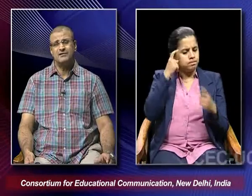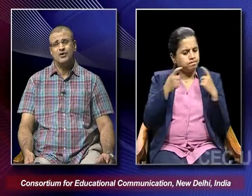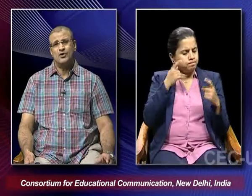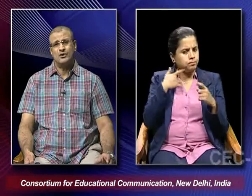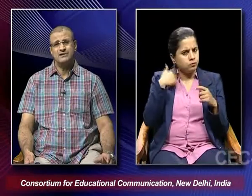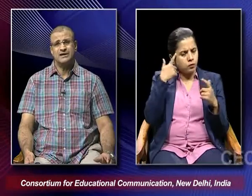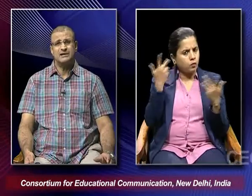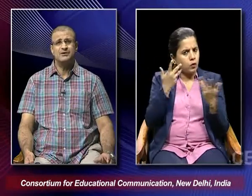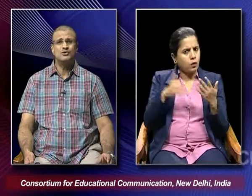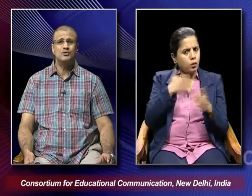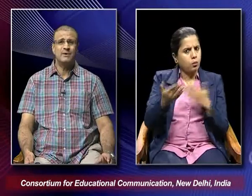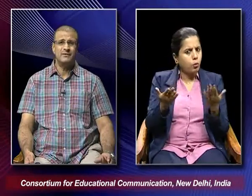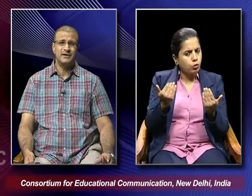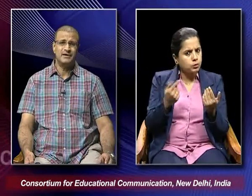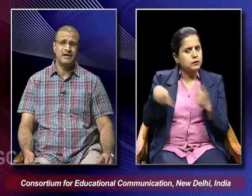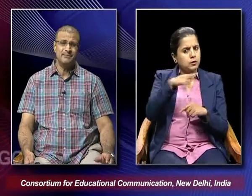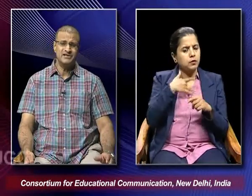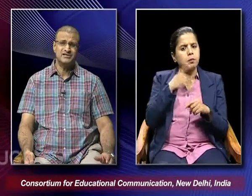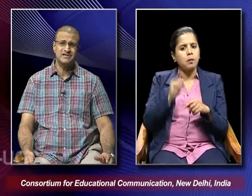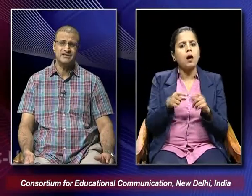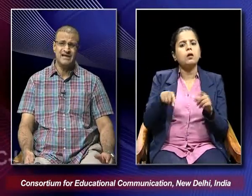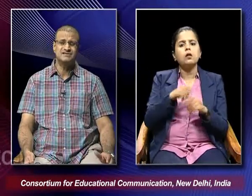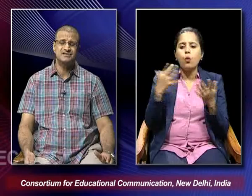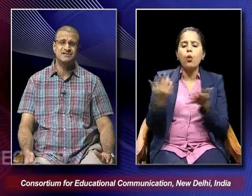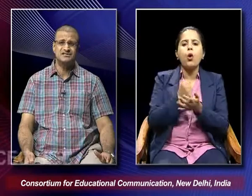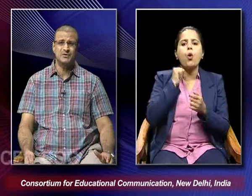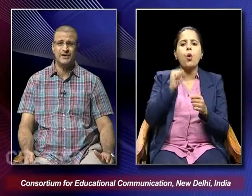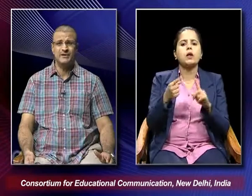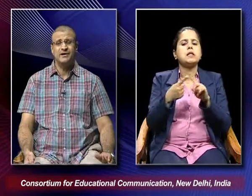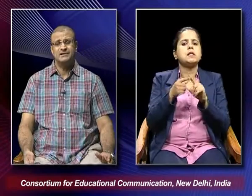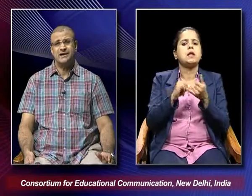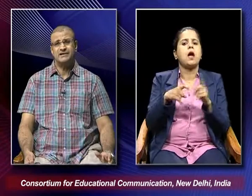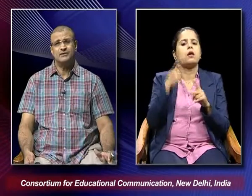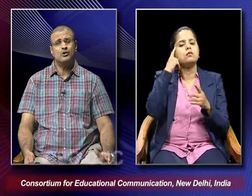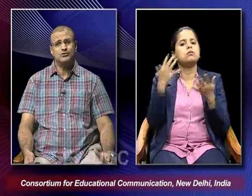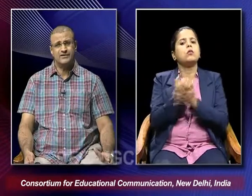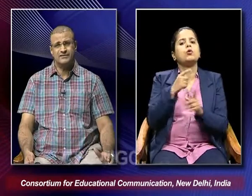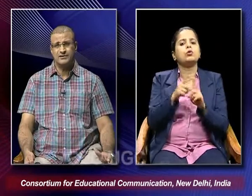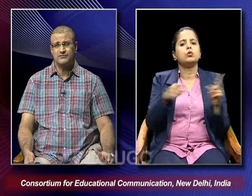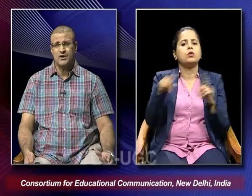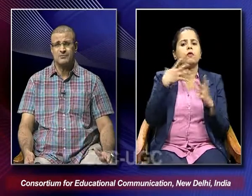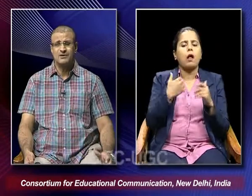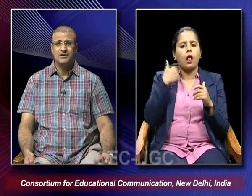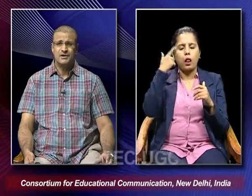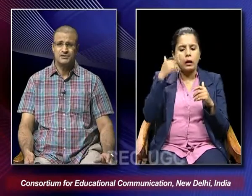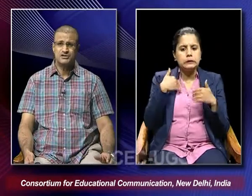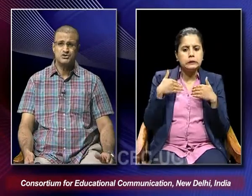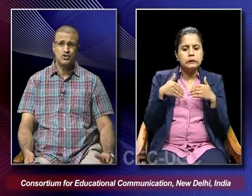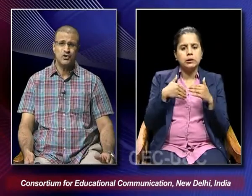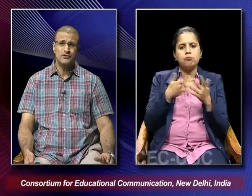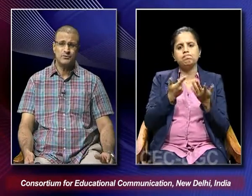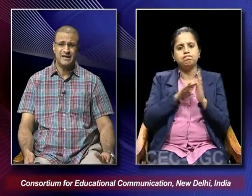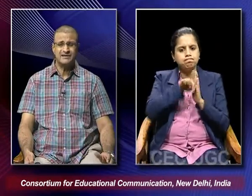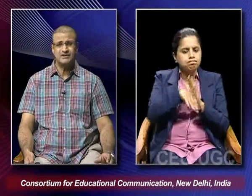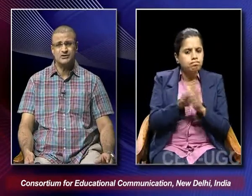manner, or they are able to accomplish their tasks in such a way that they do not waver from the issue